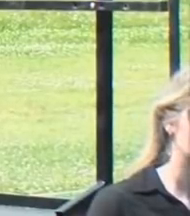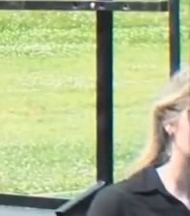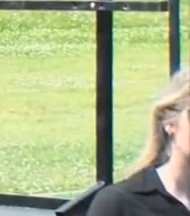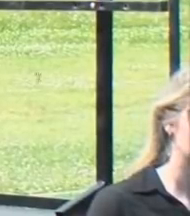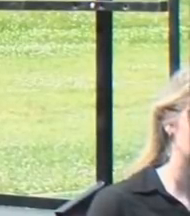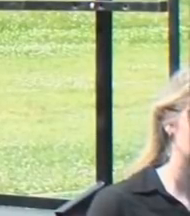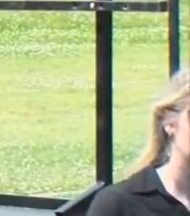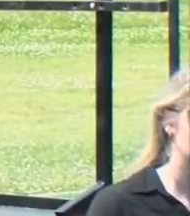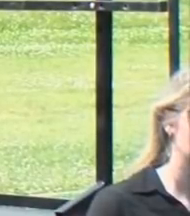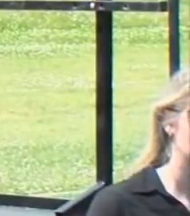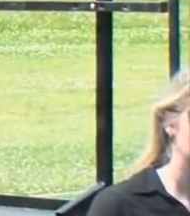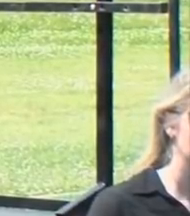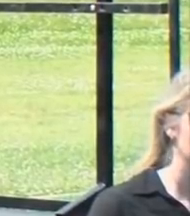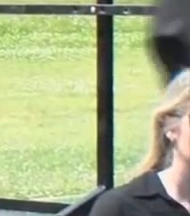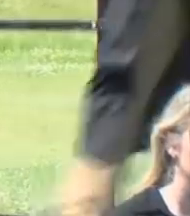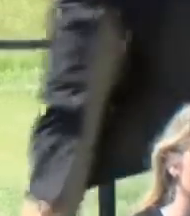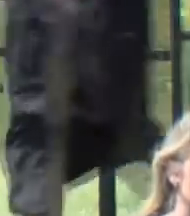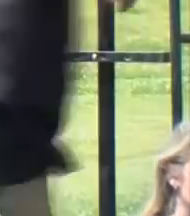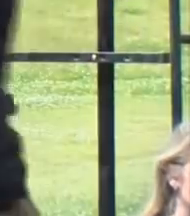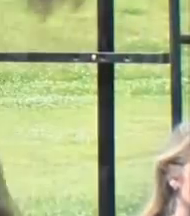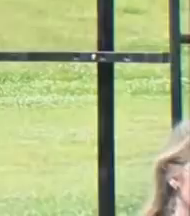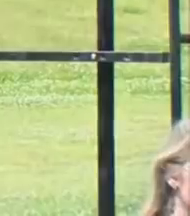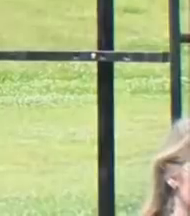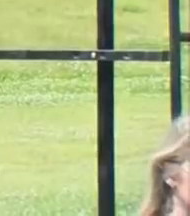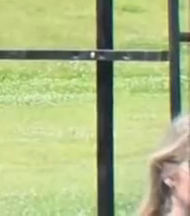Jake Coleman,